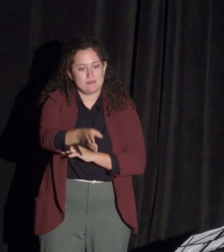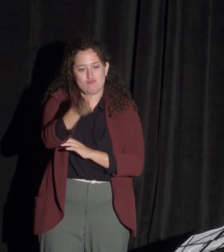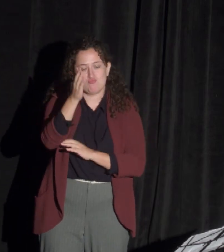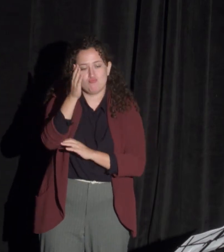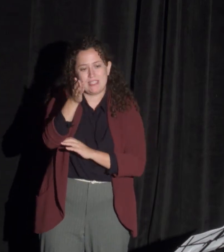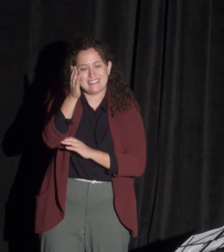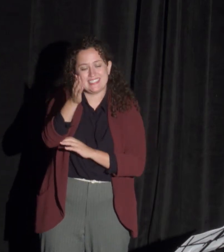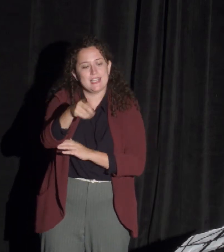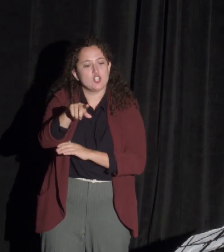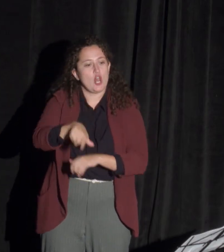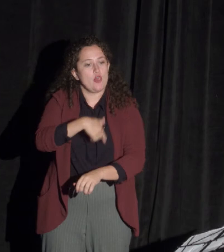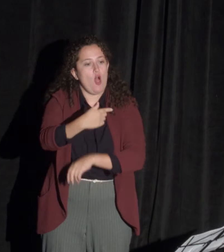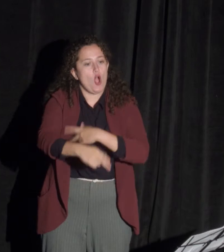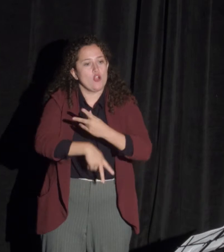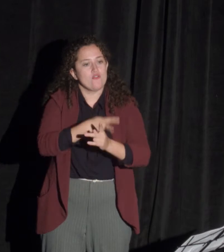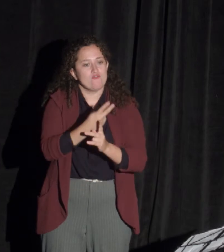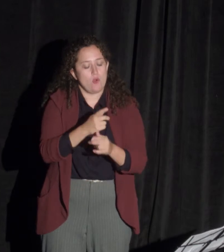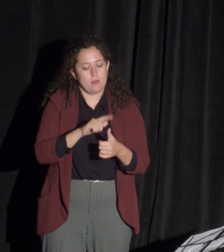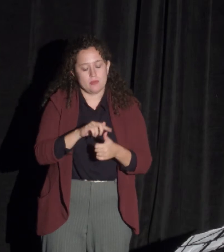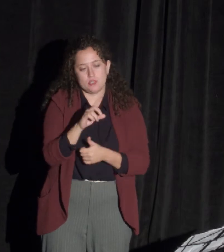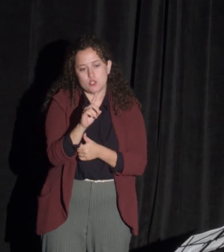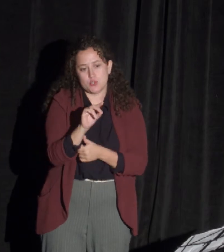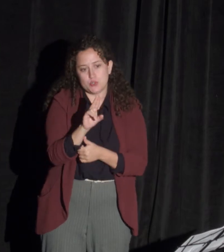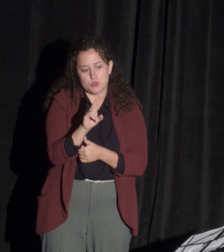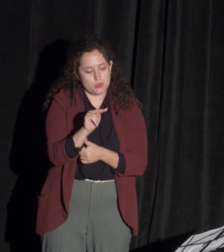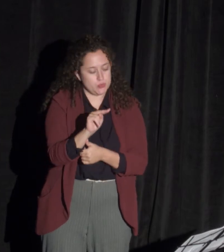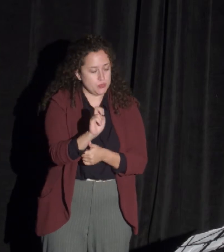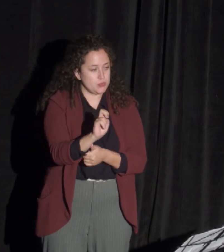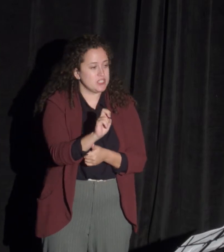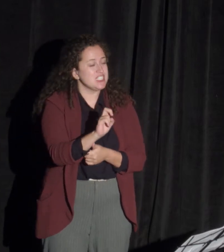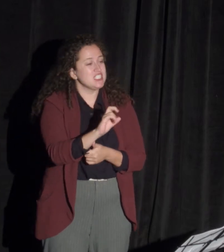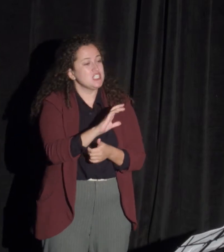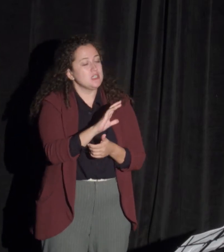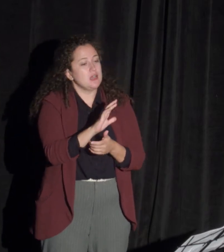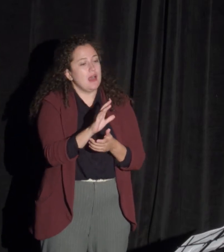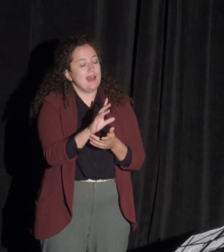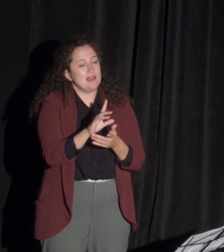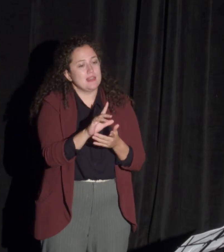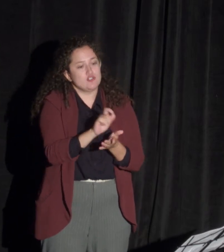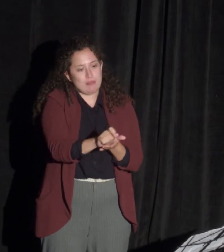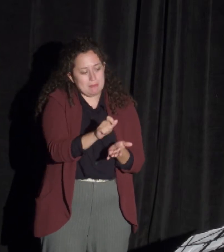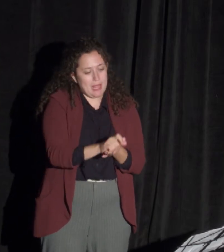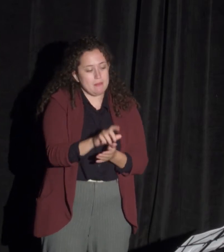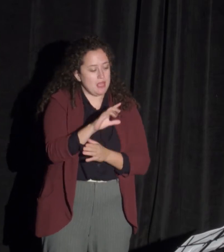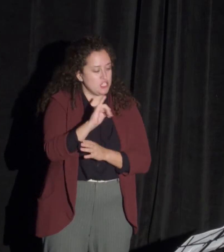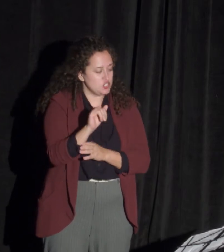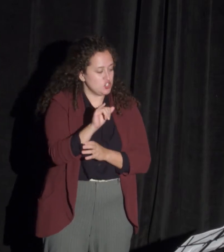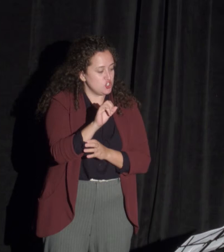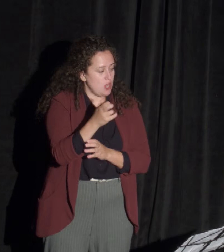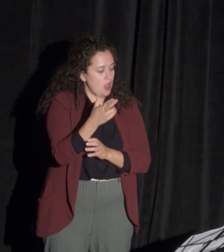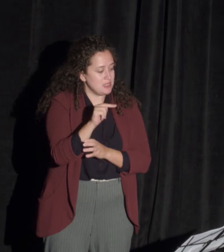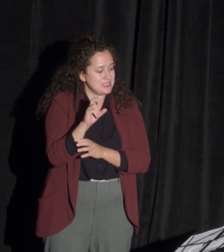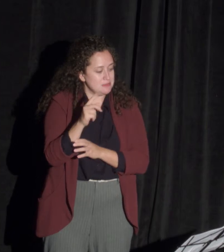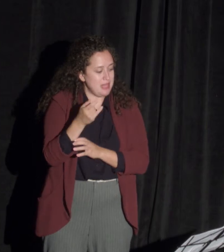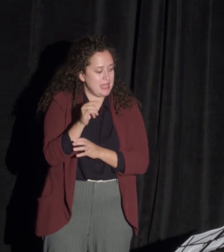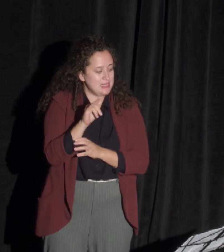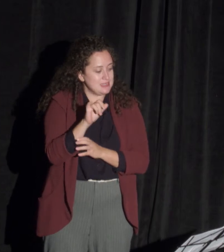are Dune, screenplay by John Spates, Denis Villeneuve, and Eric Roth, directed by